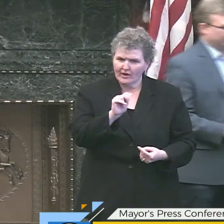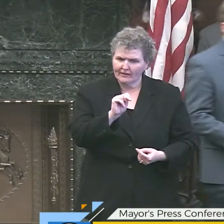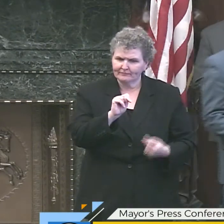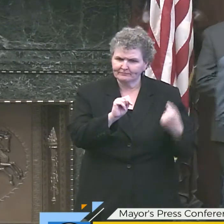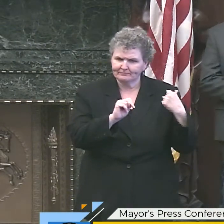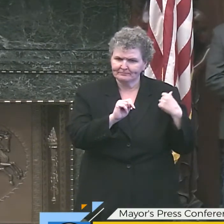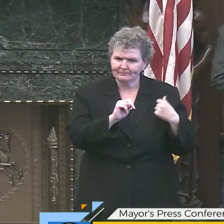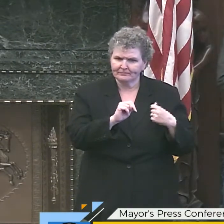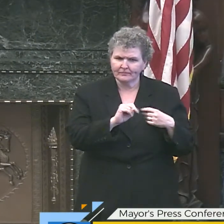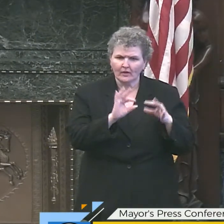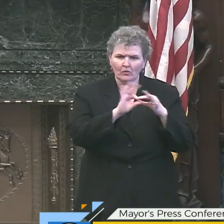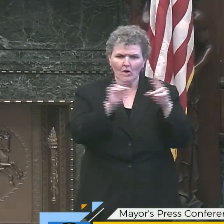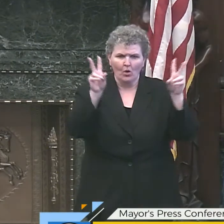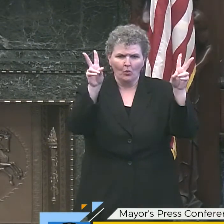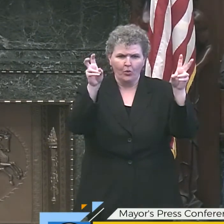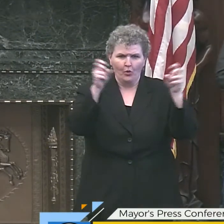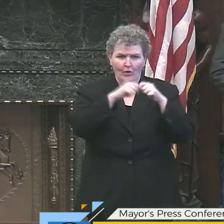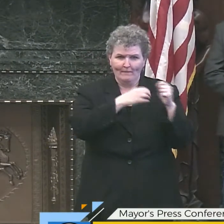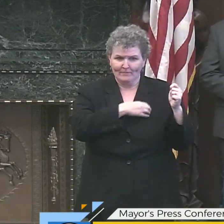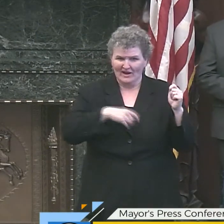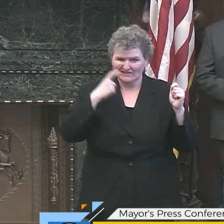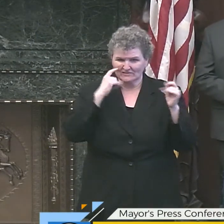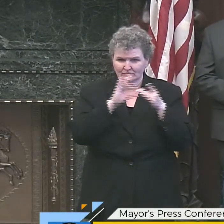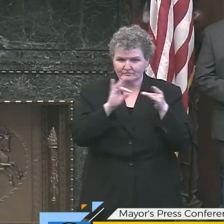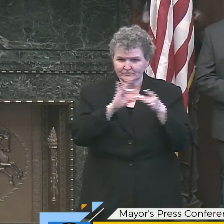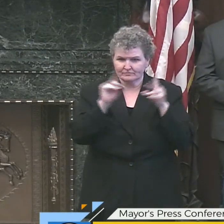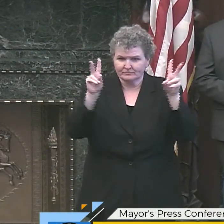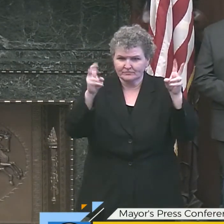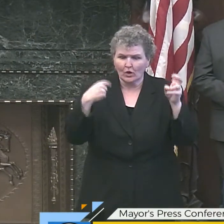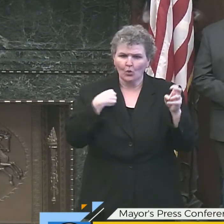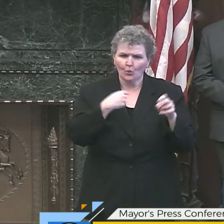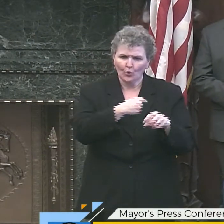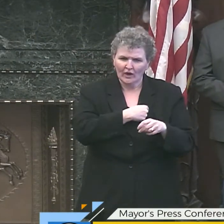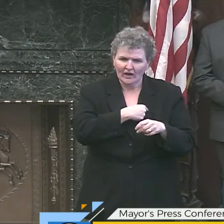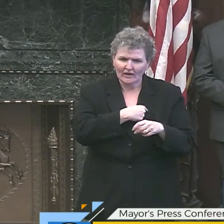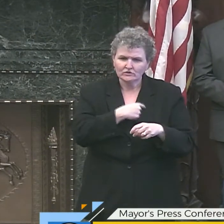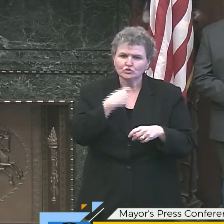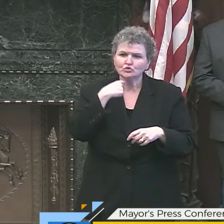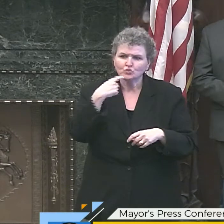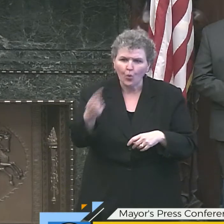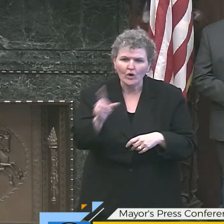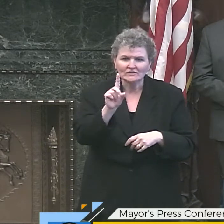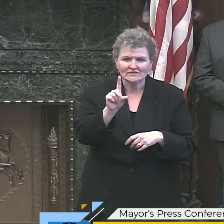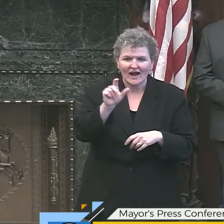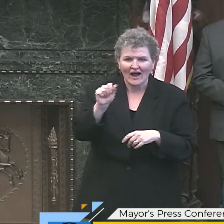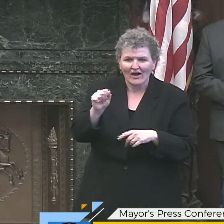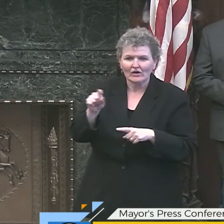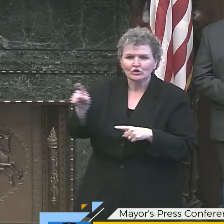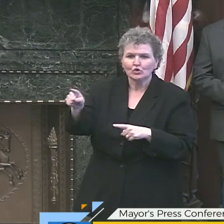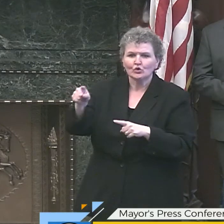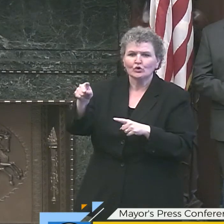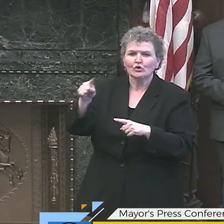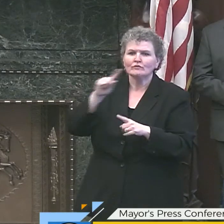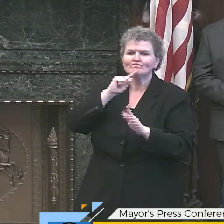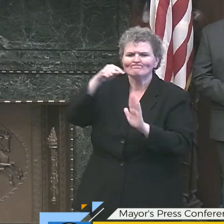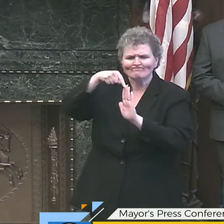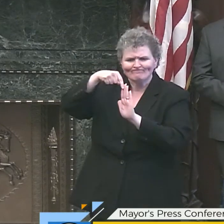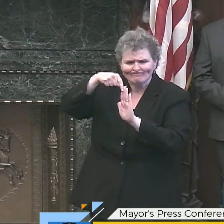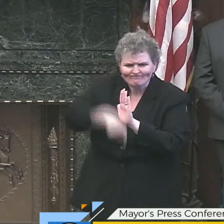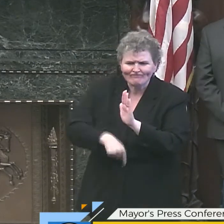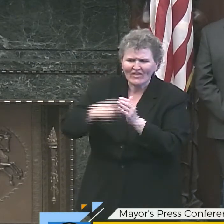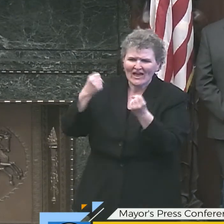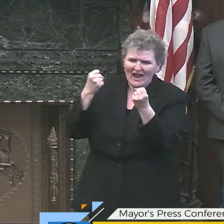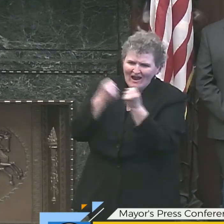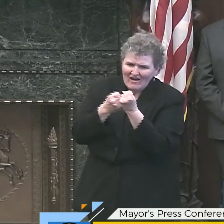quote from the mayor is, "We call on the district attorney to vigorously enforce gun cases." He, in fact,